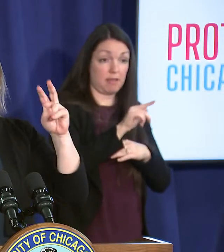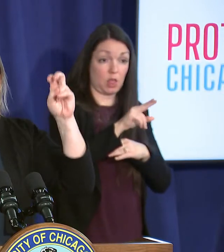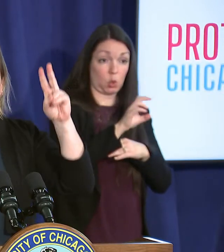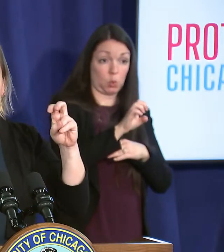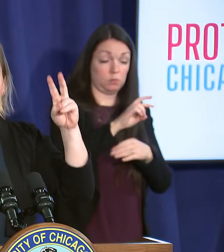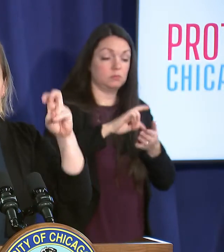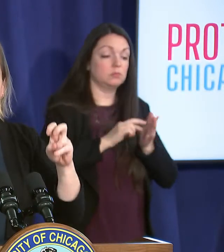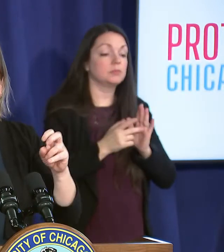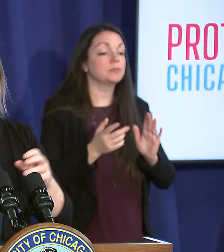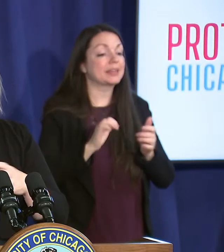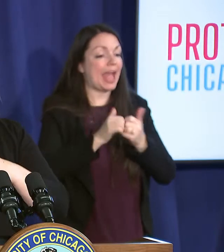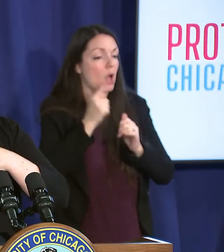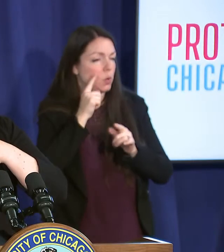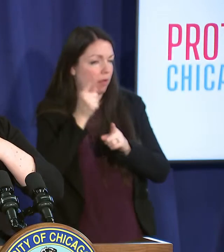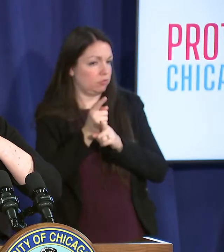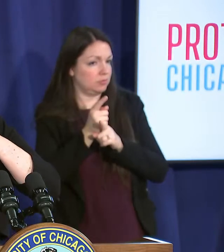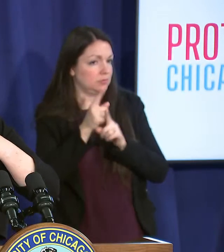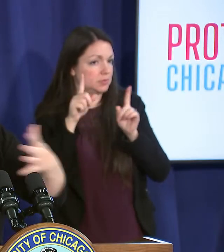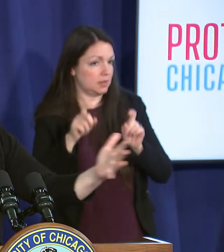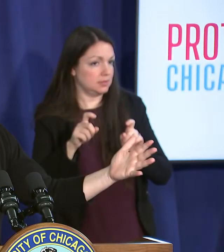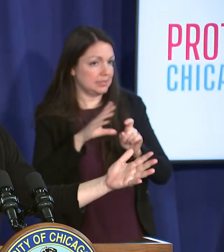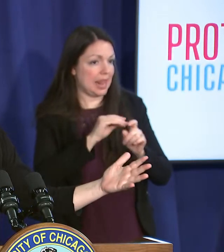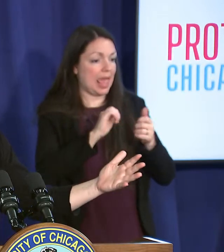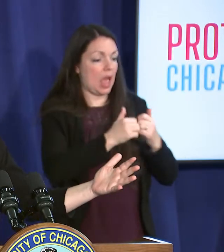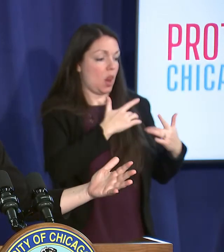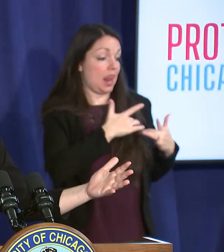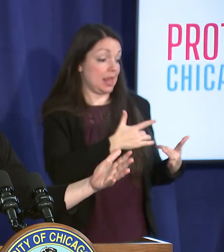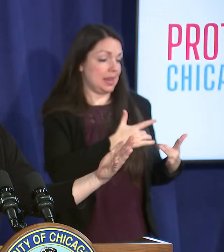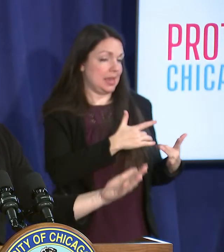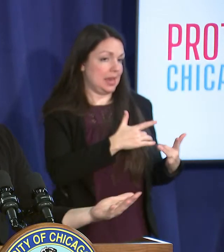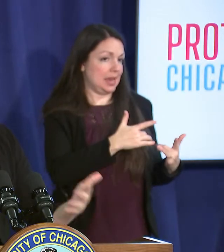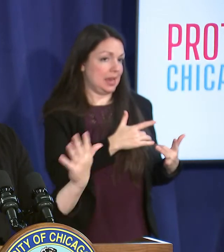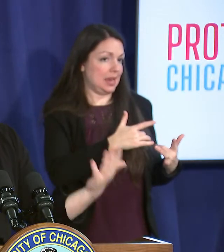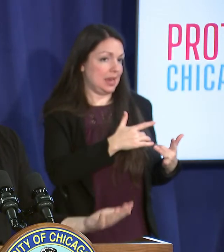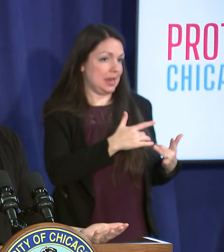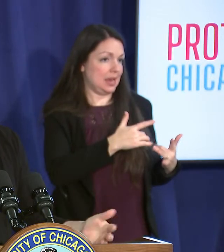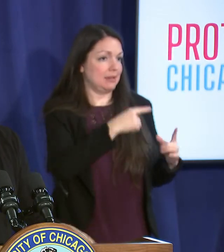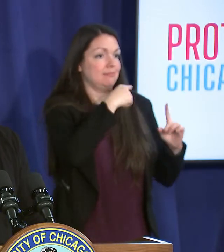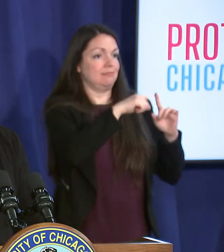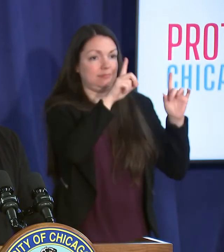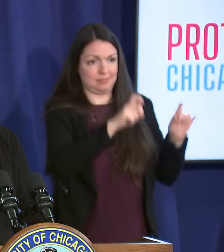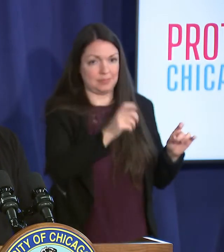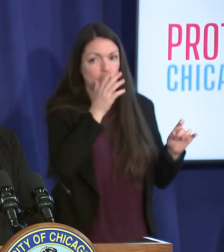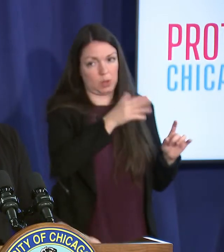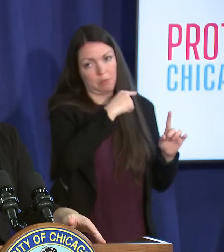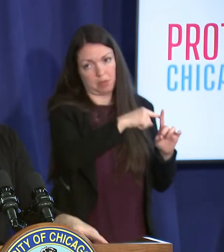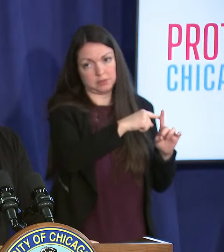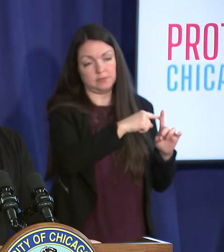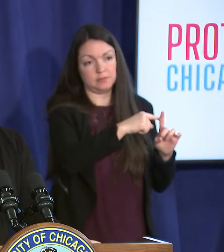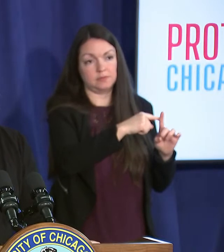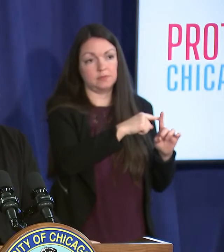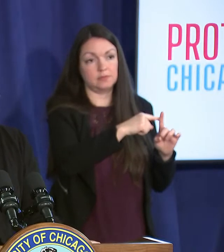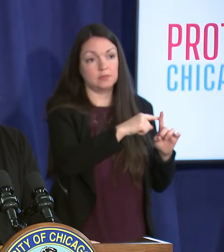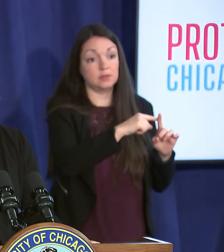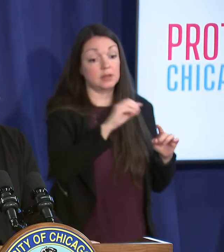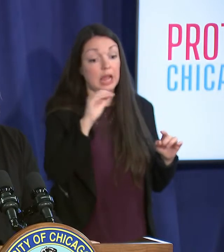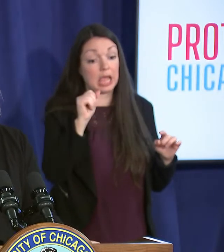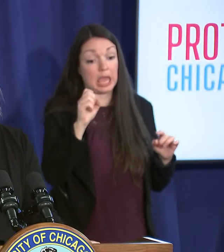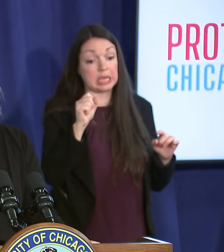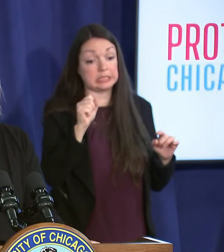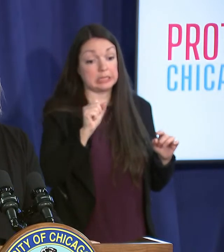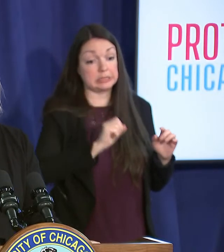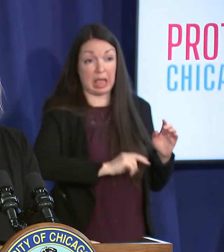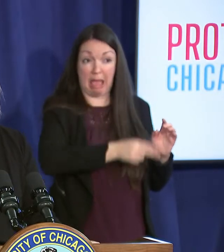sort of how accurate a test is and how likely is it that a positive test will actually be positive. When cases are really